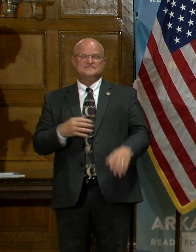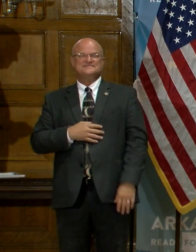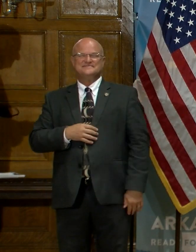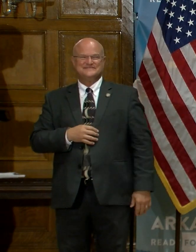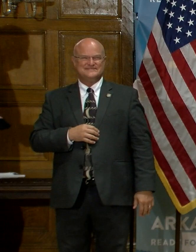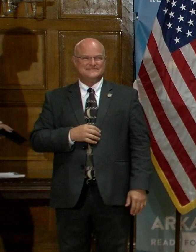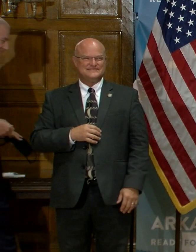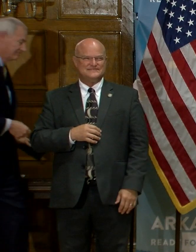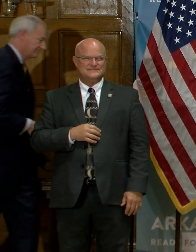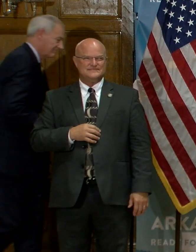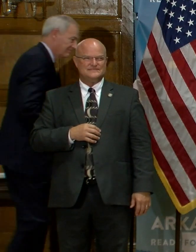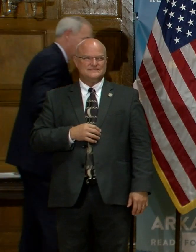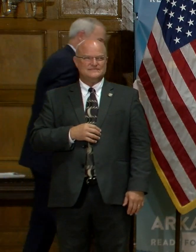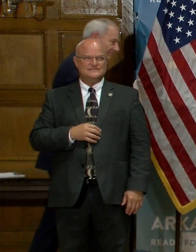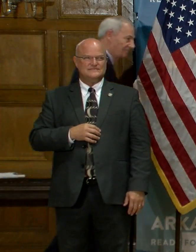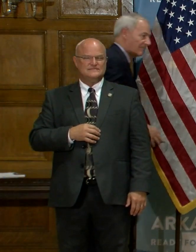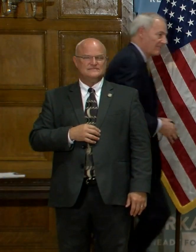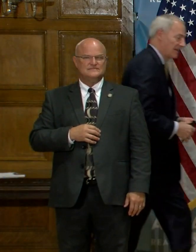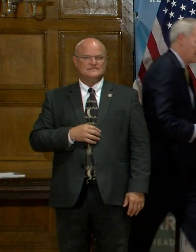Thank